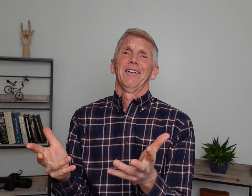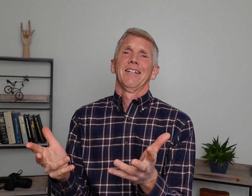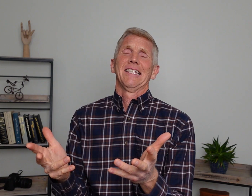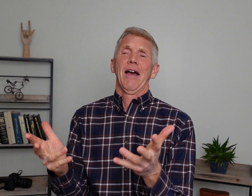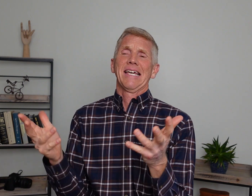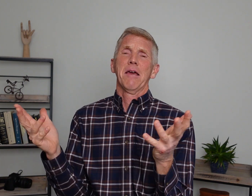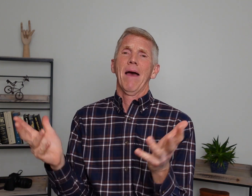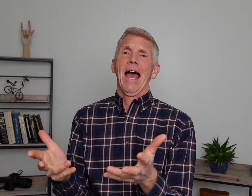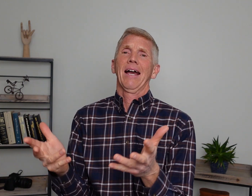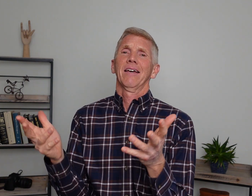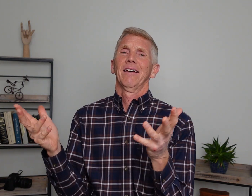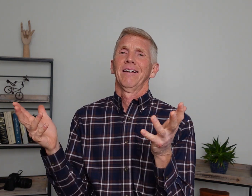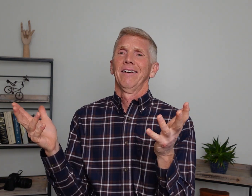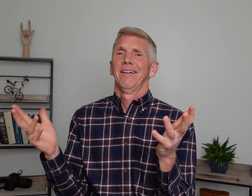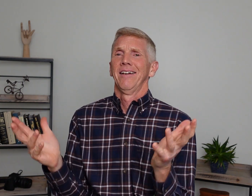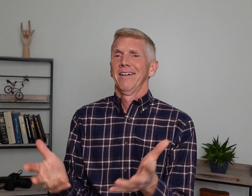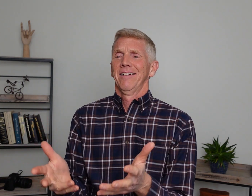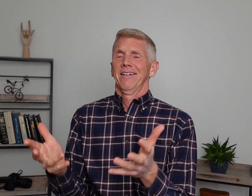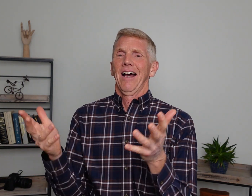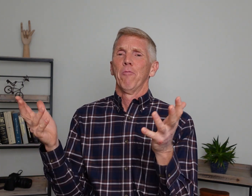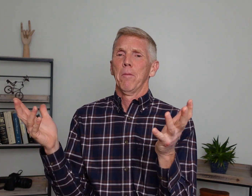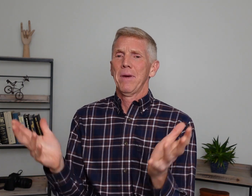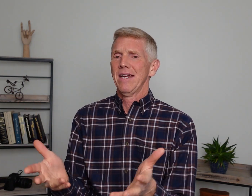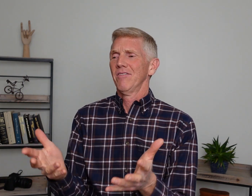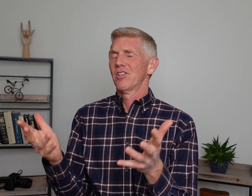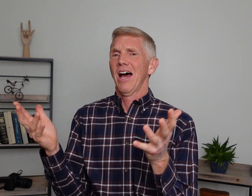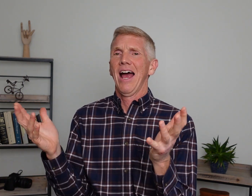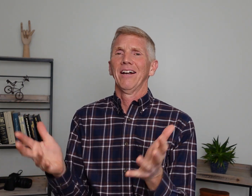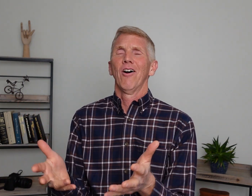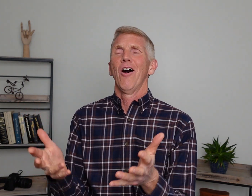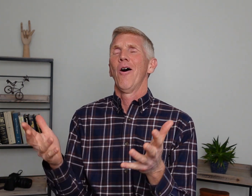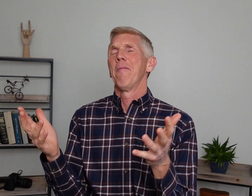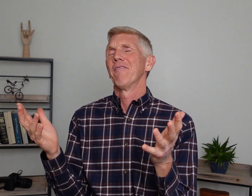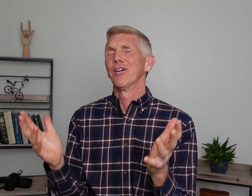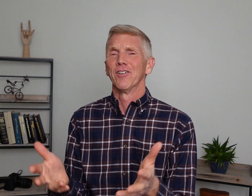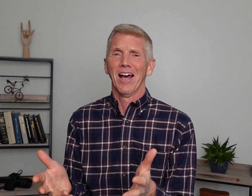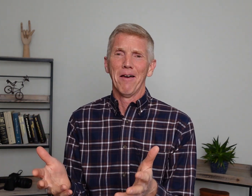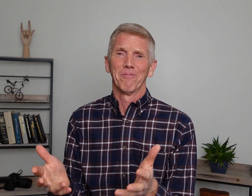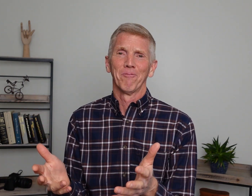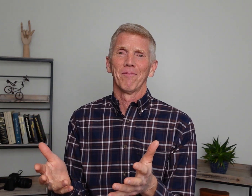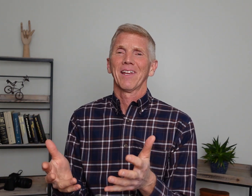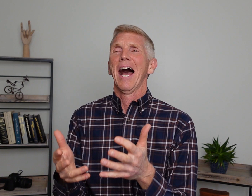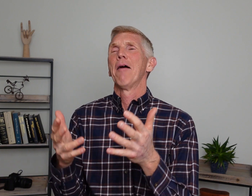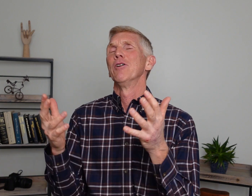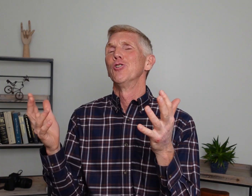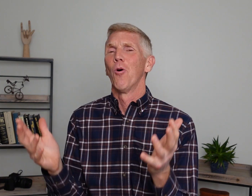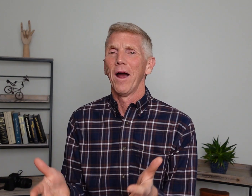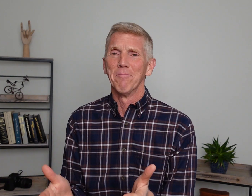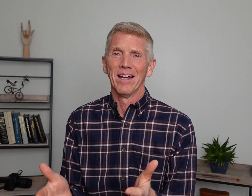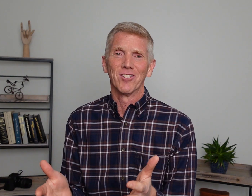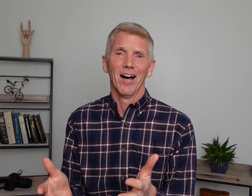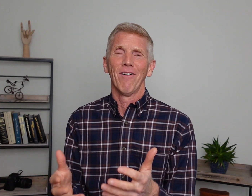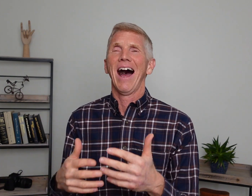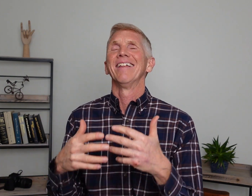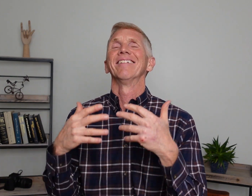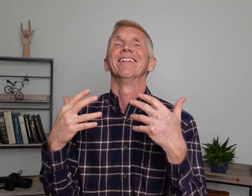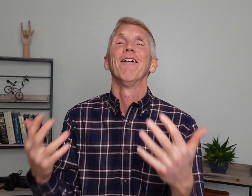See, I came back. I'm repeating the sign. Oh, I'm having a good time. I'm enjoying myself. I love